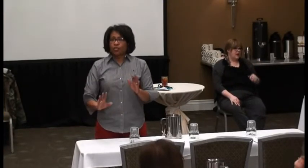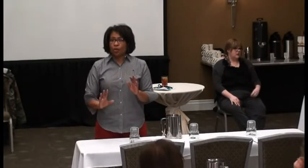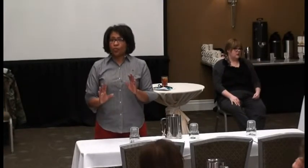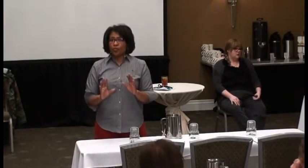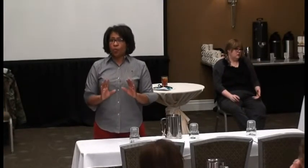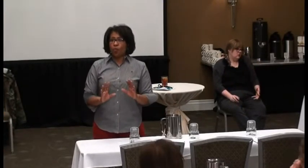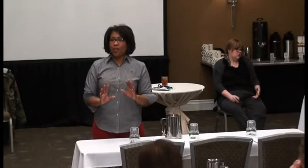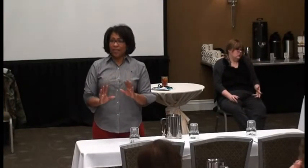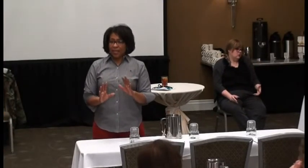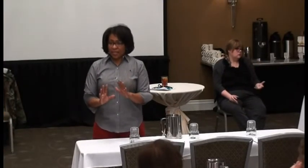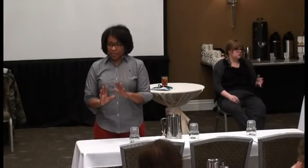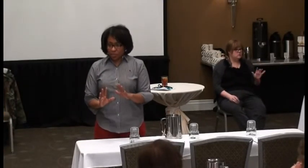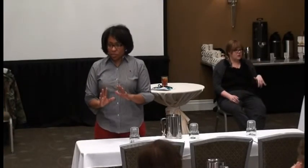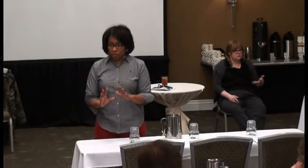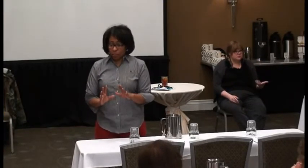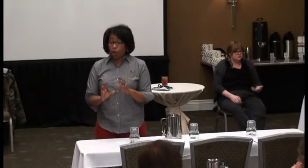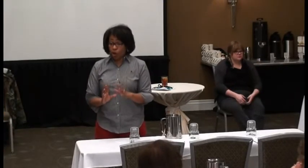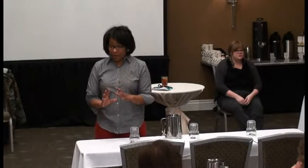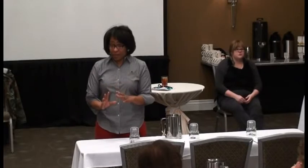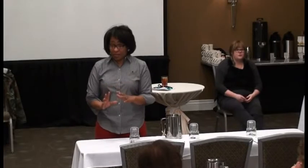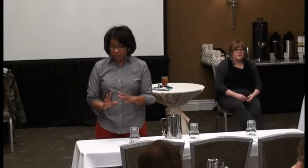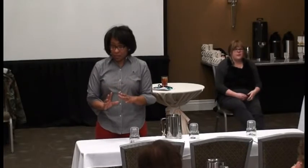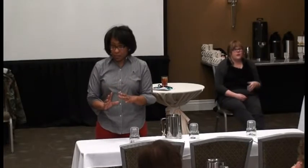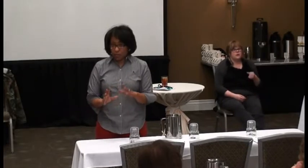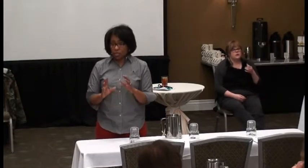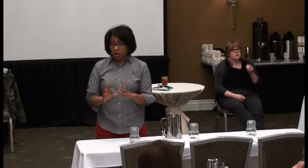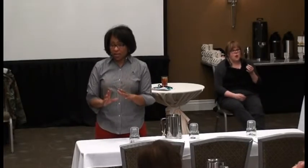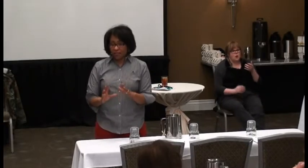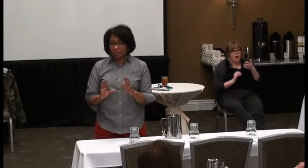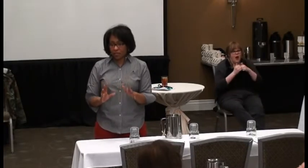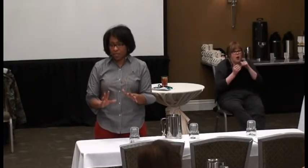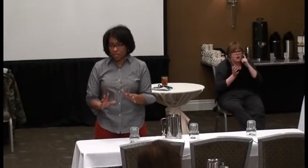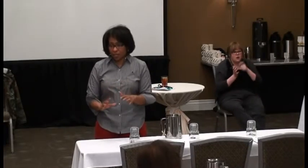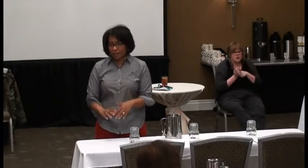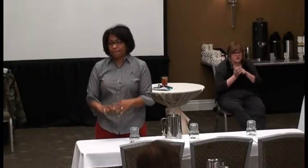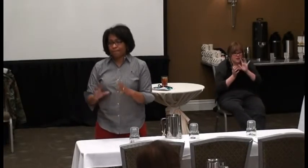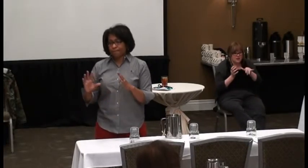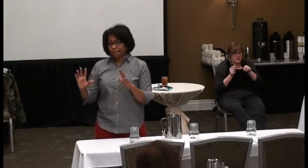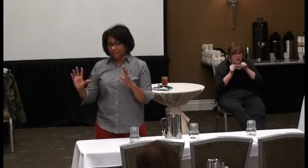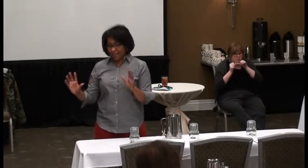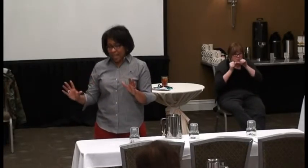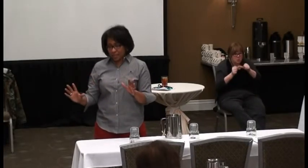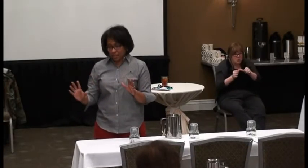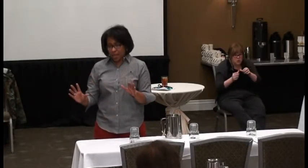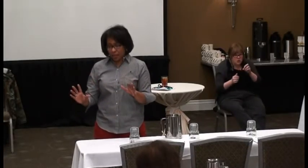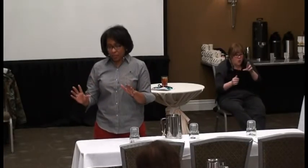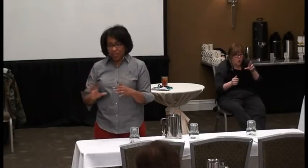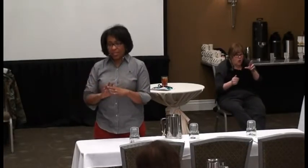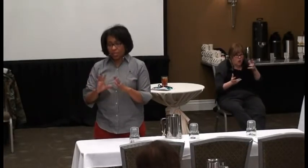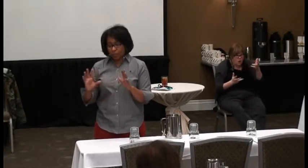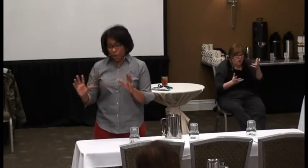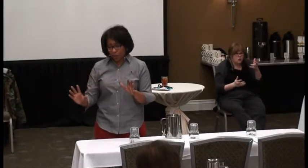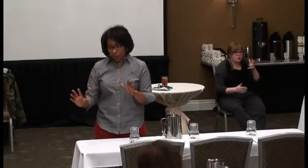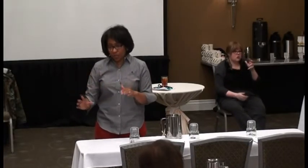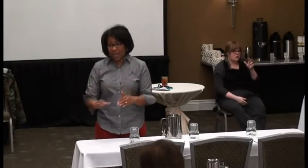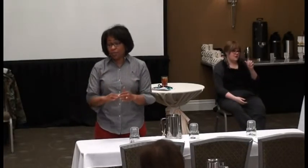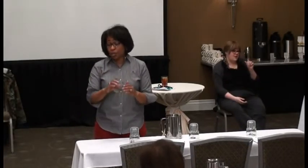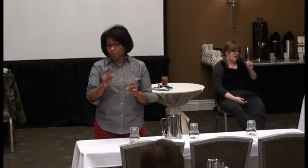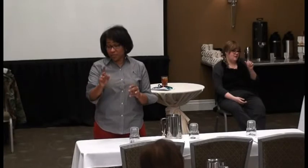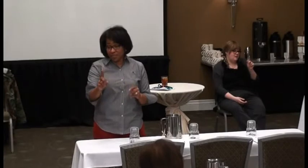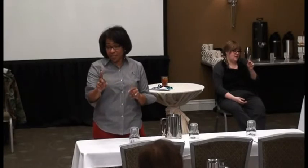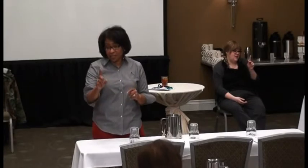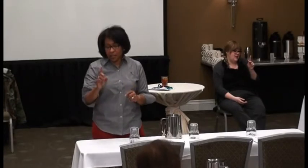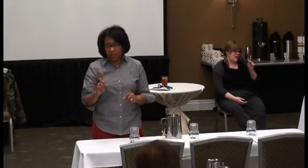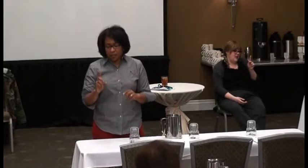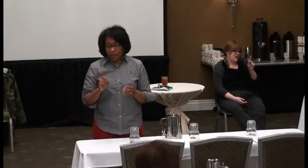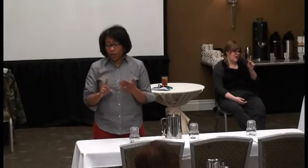okay, so the one that is permanent, the tardive dyskinesia, that's the bad one. That's the permanent one. Now, in